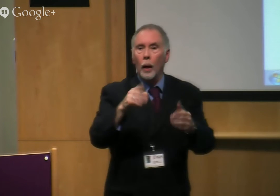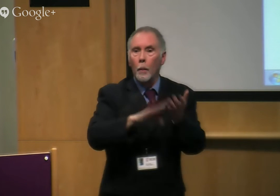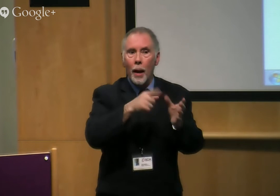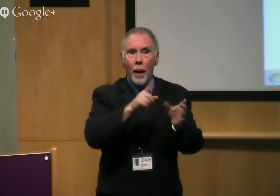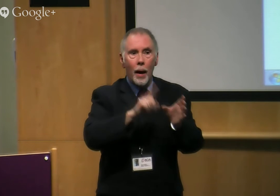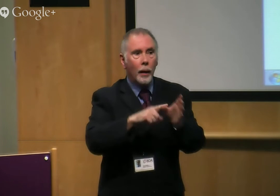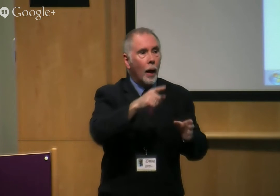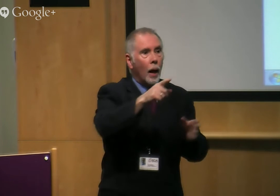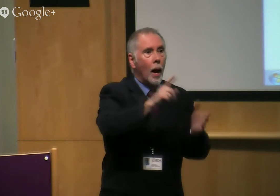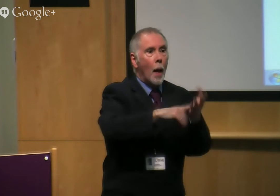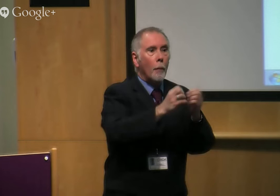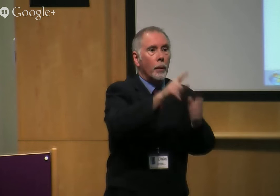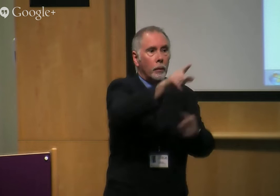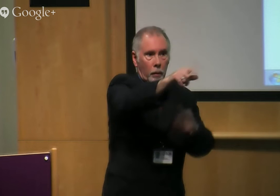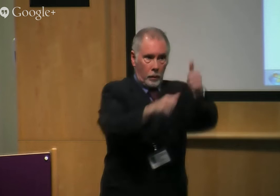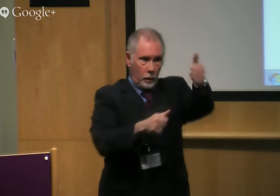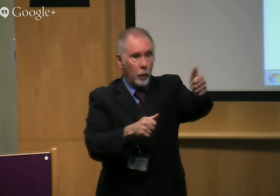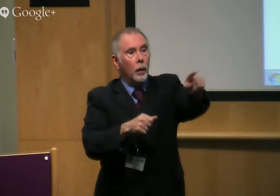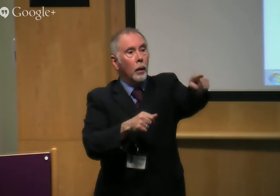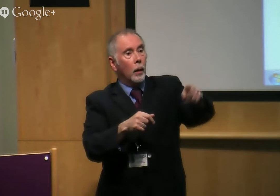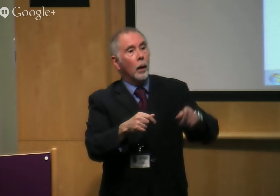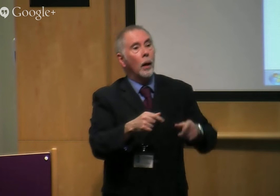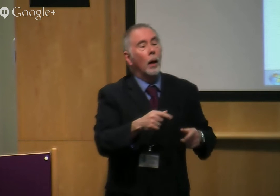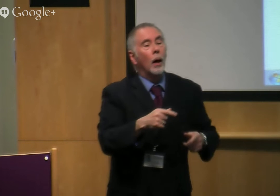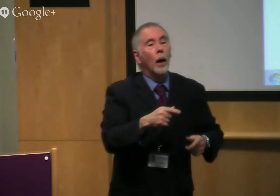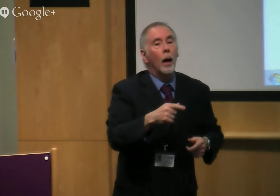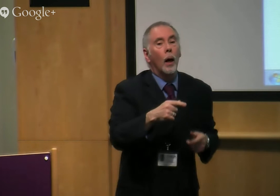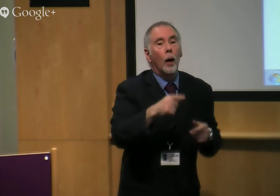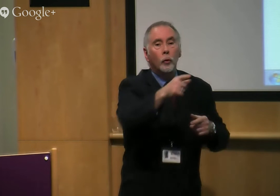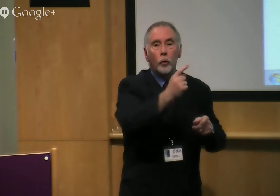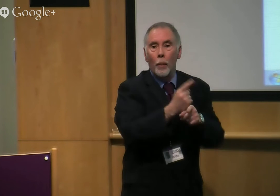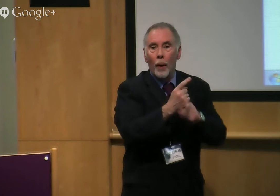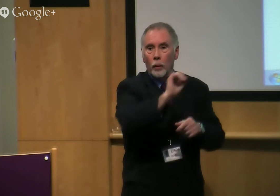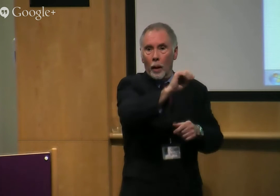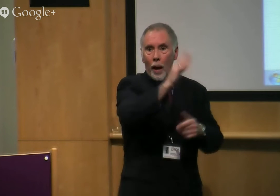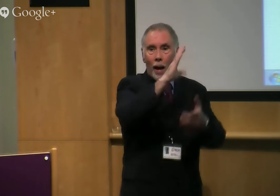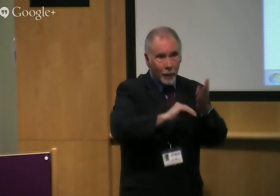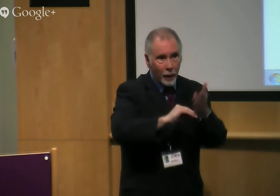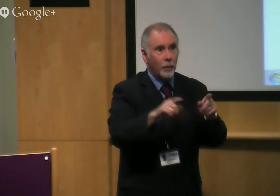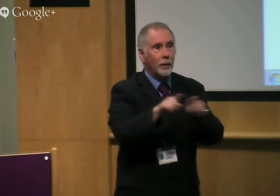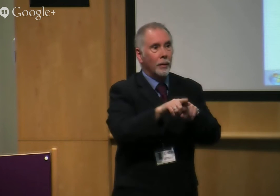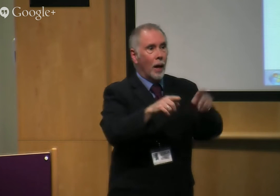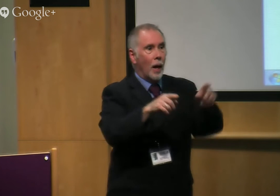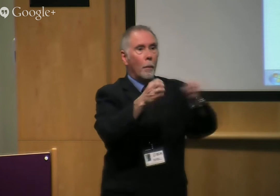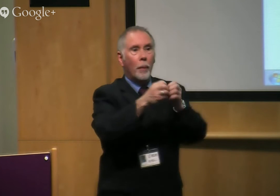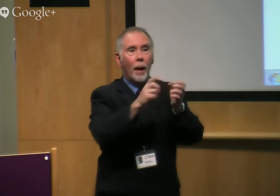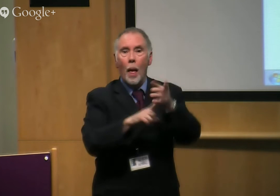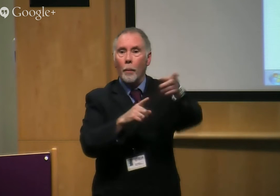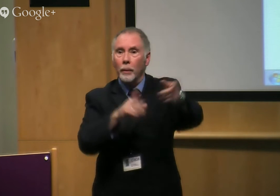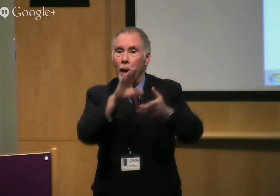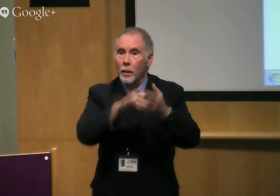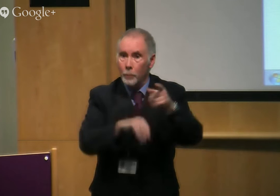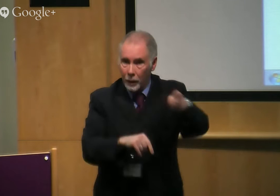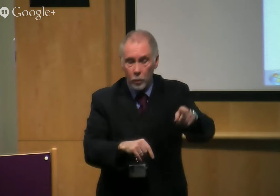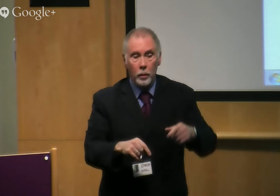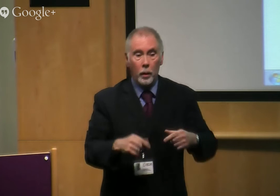and fixed, but we are certainly looking to do that. Now with May Lambert and her point, she was talking about her experiences, as well as Billy, her